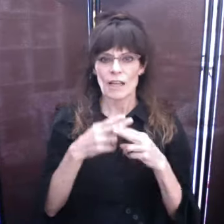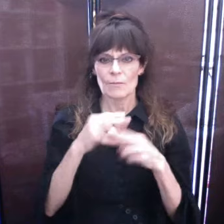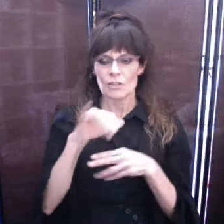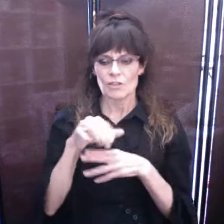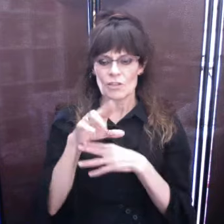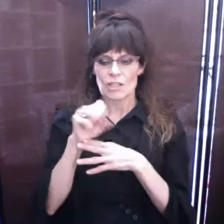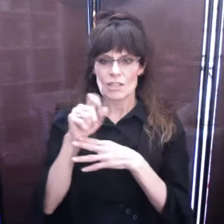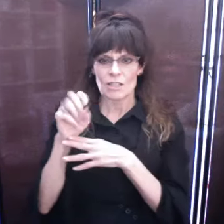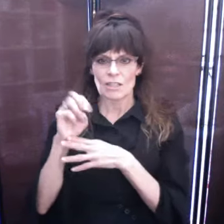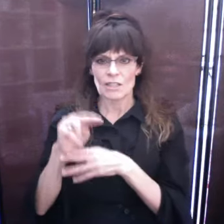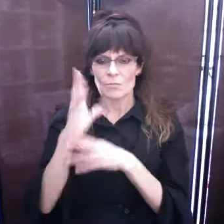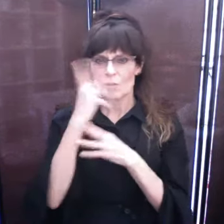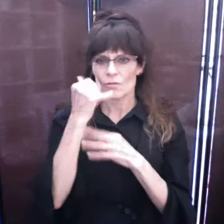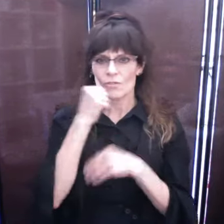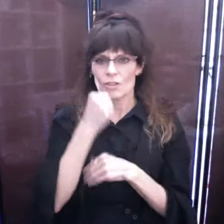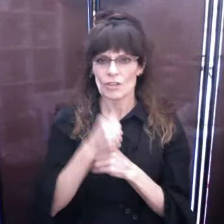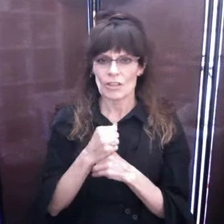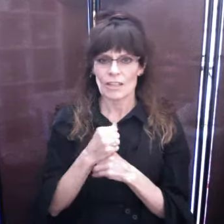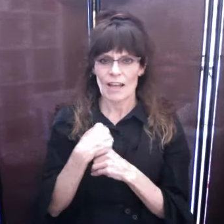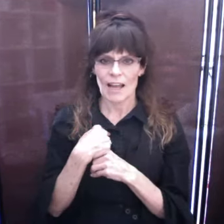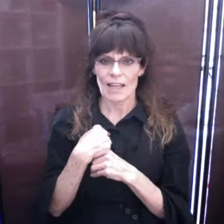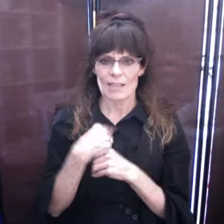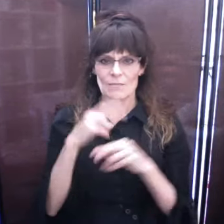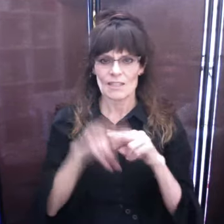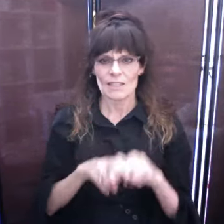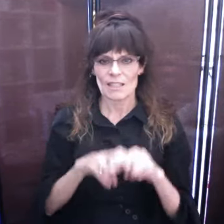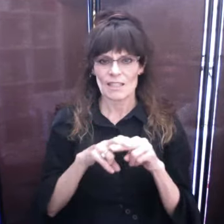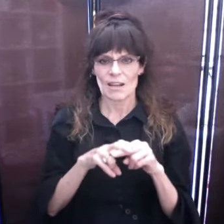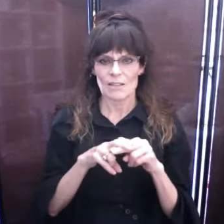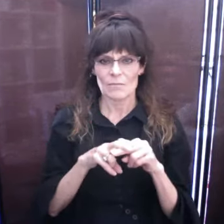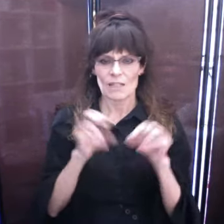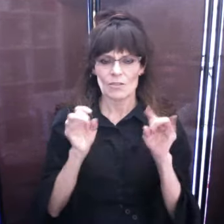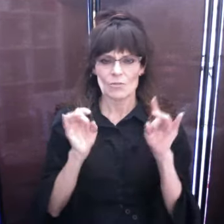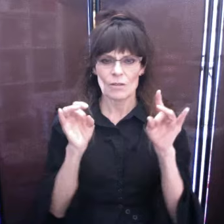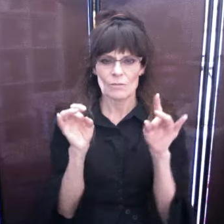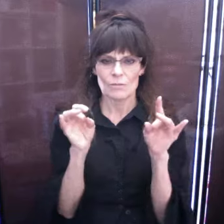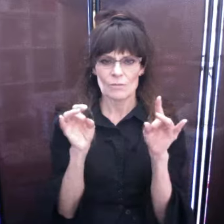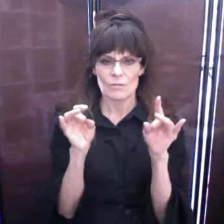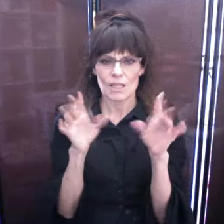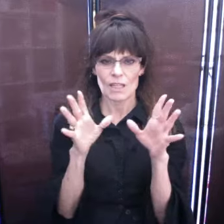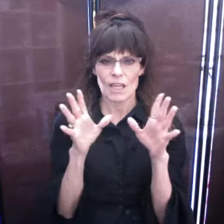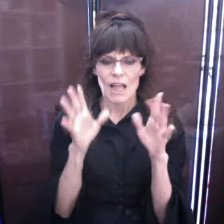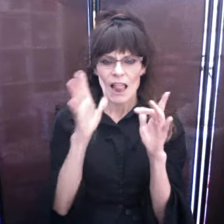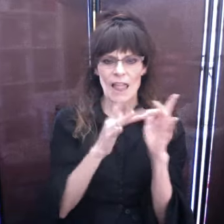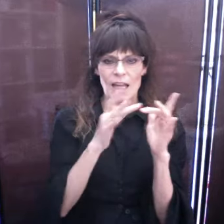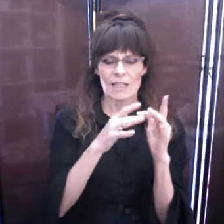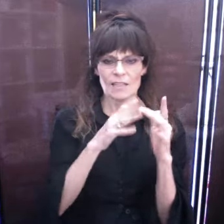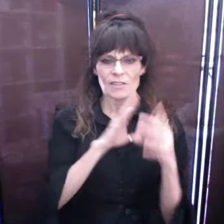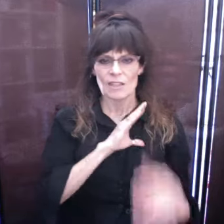a beautiful girl. And I had been sitting on my crummy little lack of self-esteem for 2.5 years before